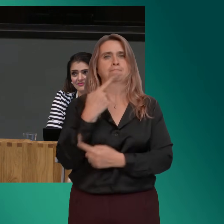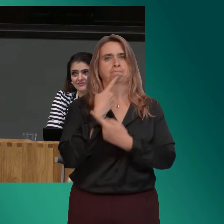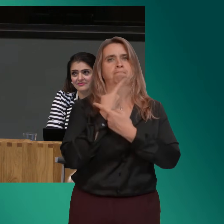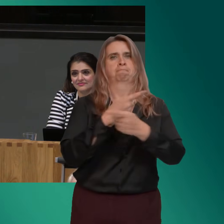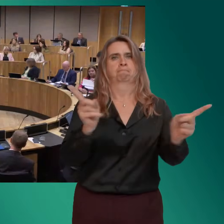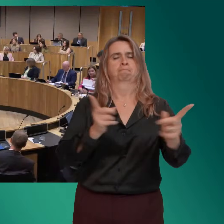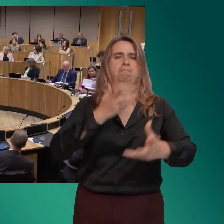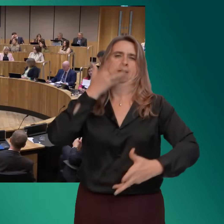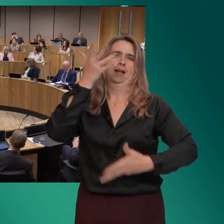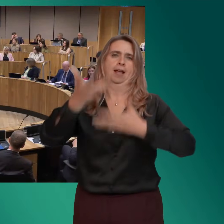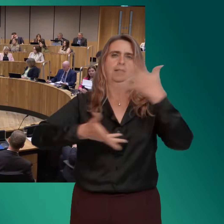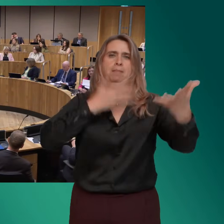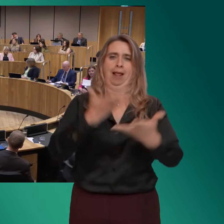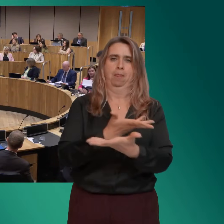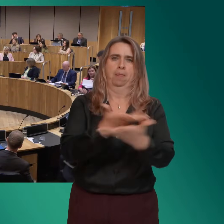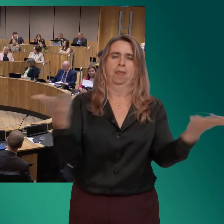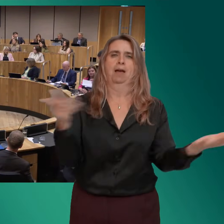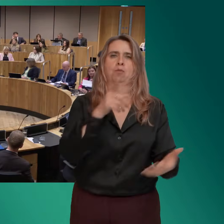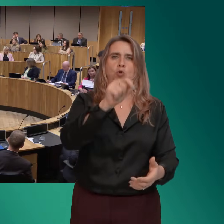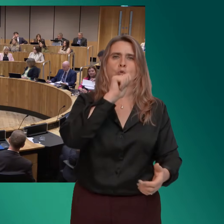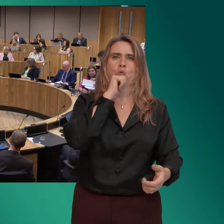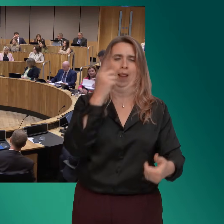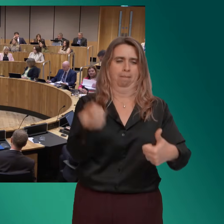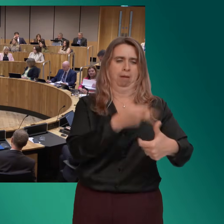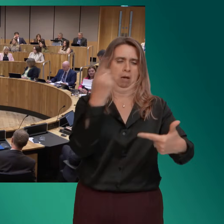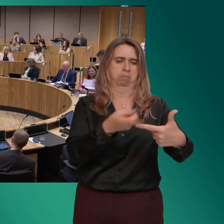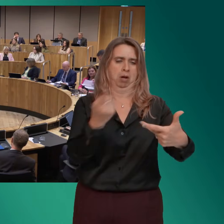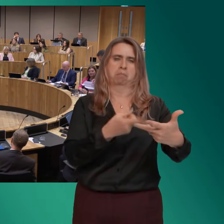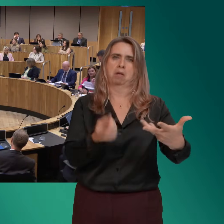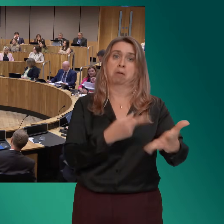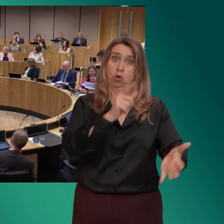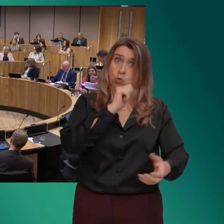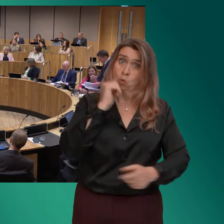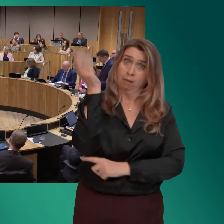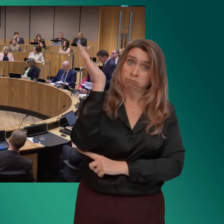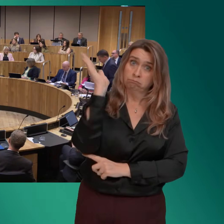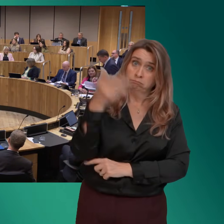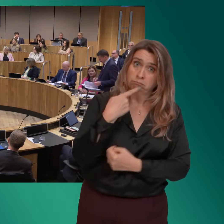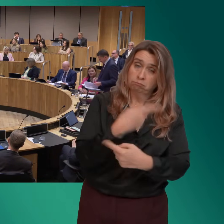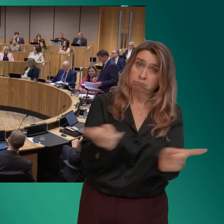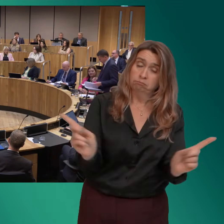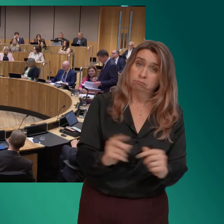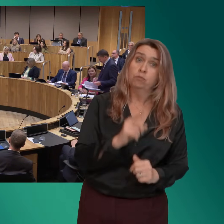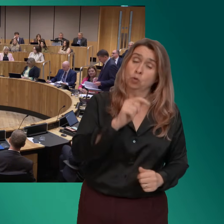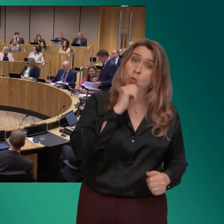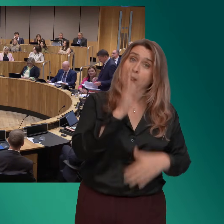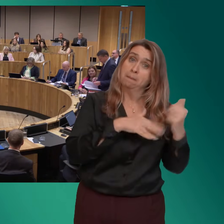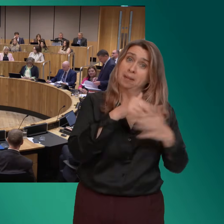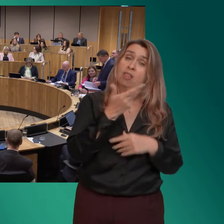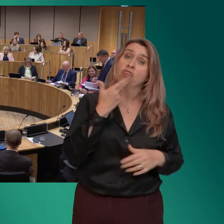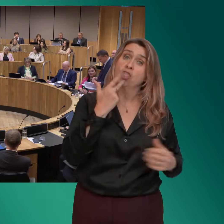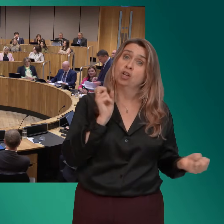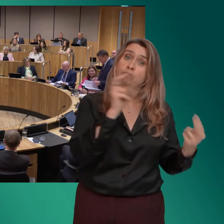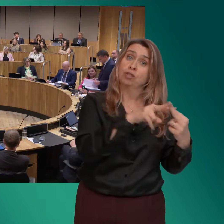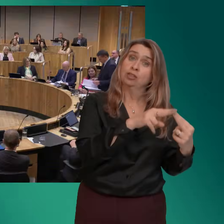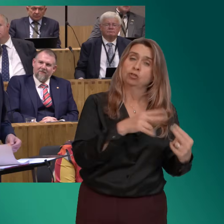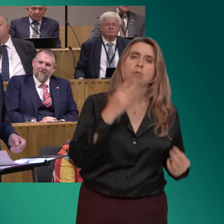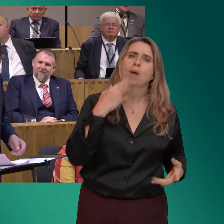outline precisely what action your government is going to take to bring forward that third Menai suspension bridge as soon as